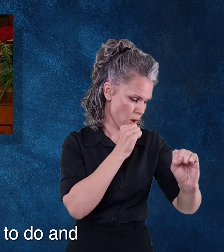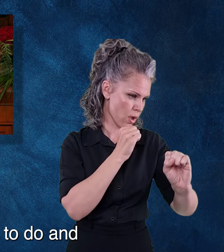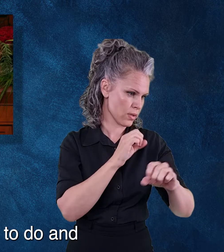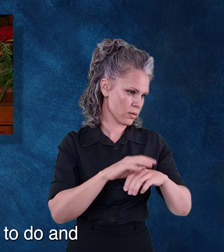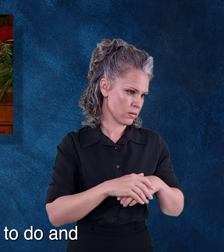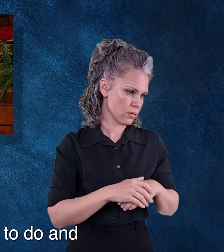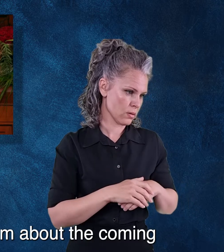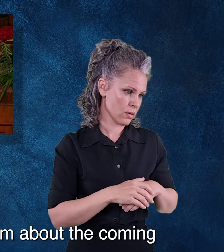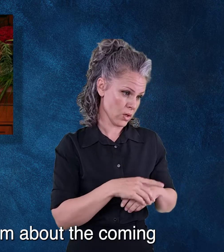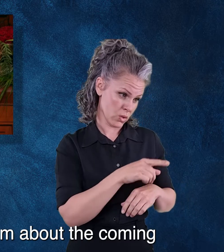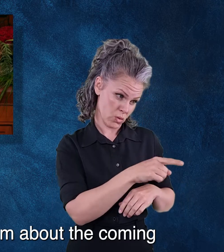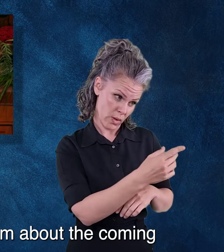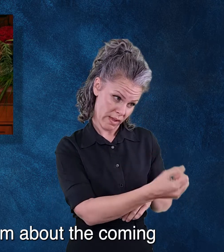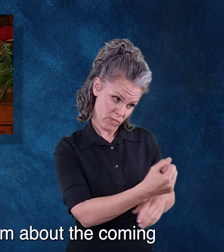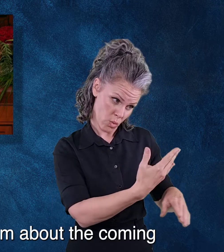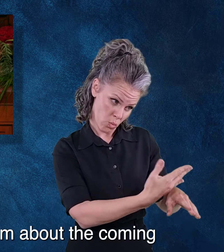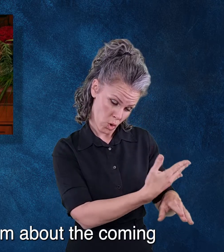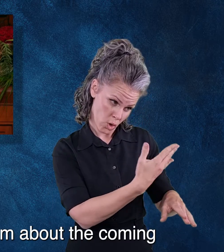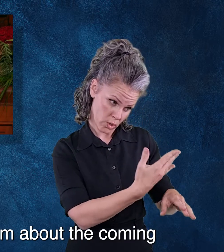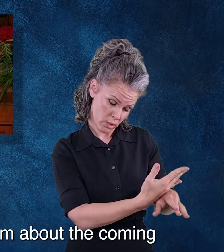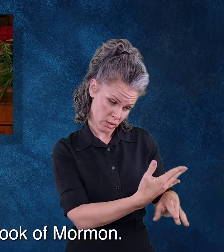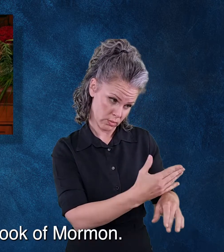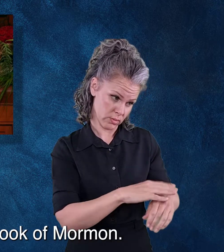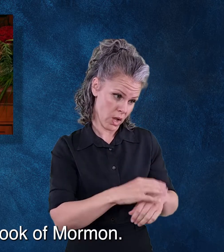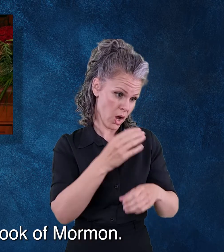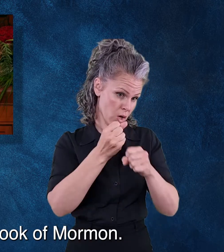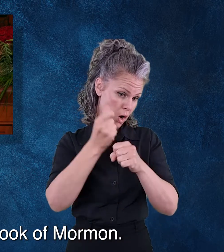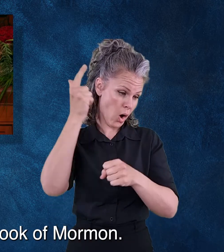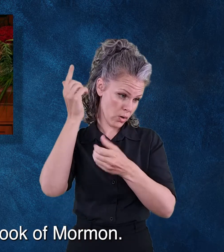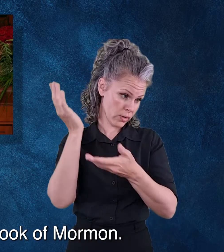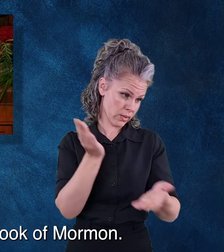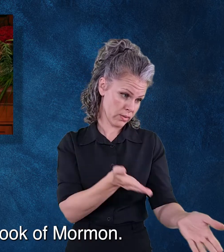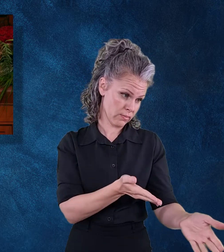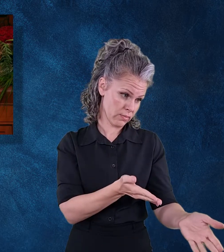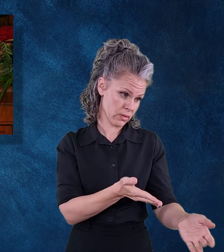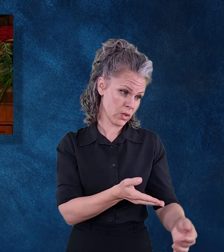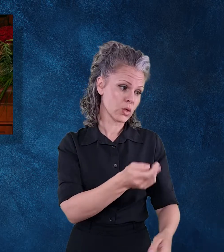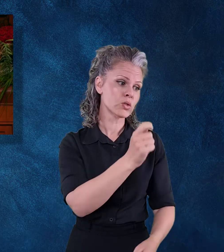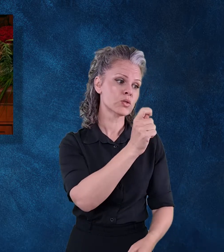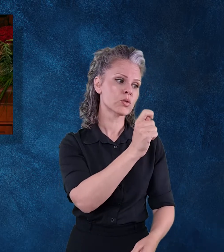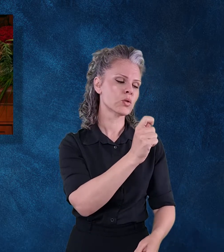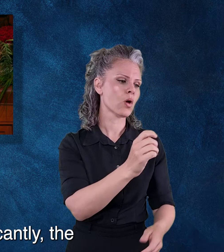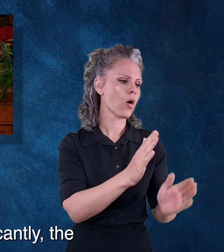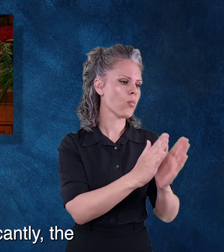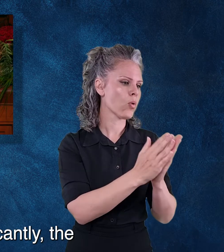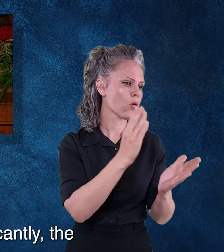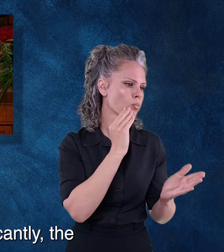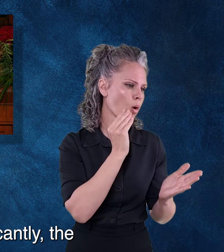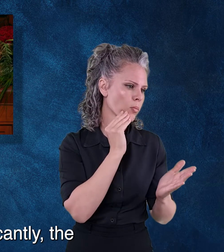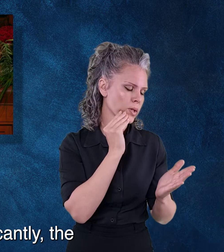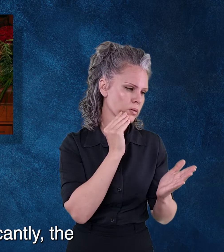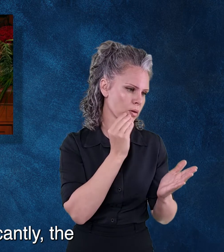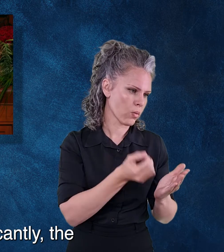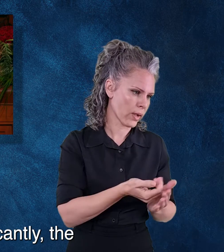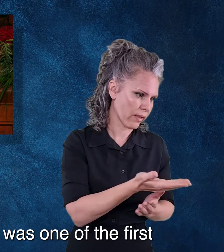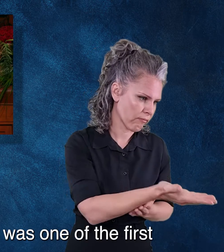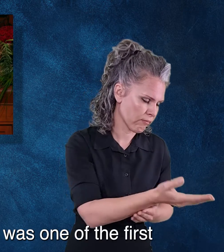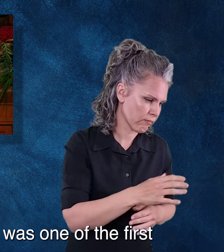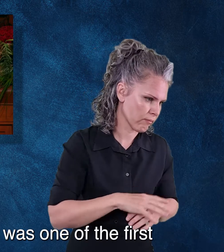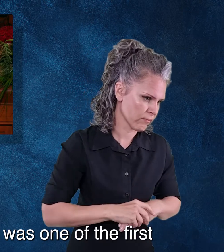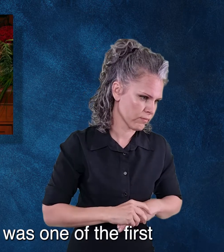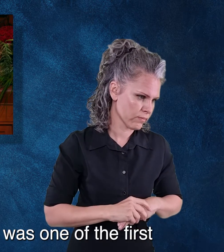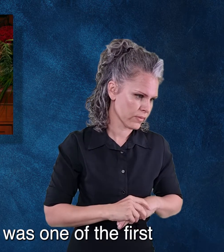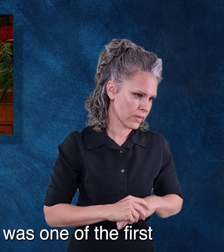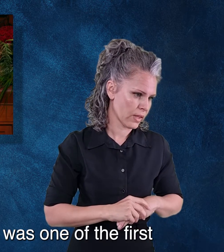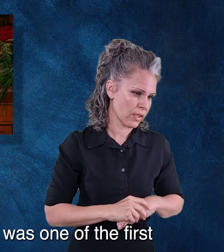do and then instructed him about the coming forth of the Book of Mormon. Significantly, the